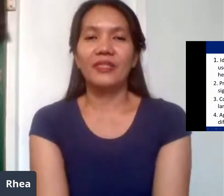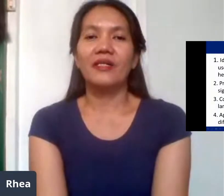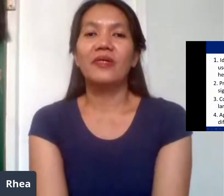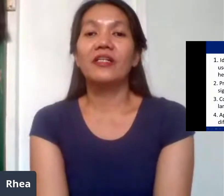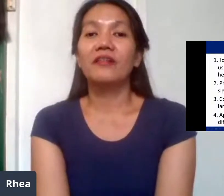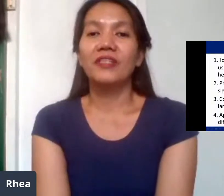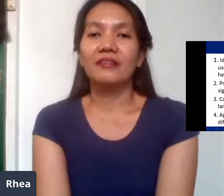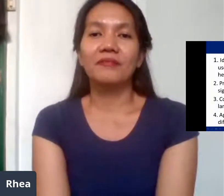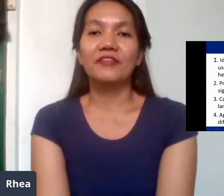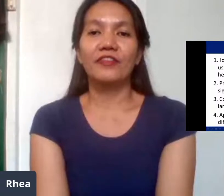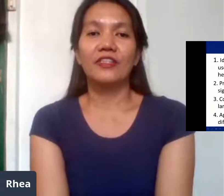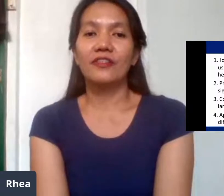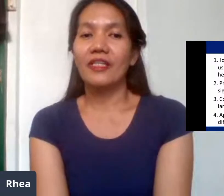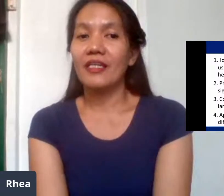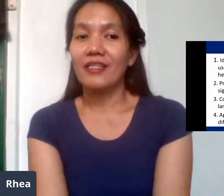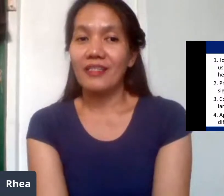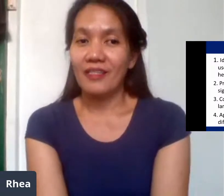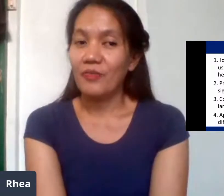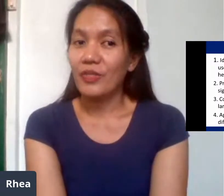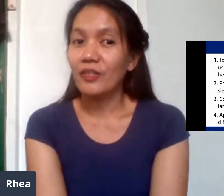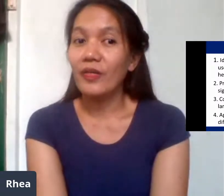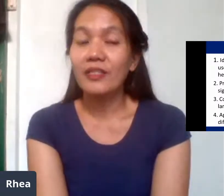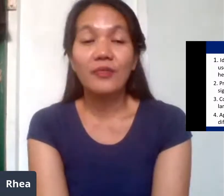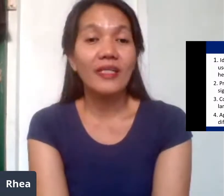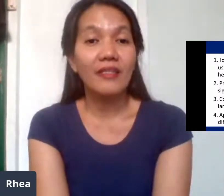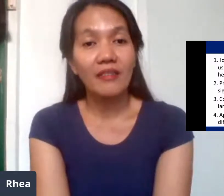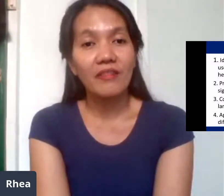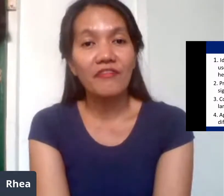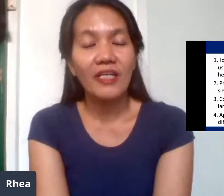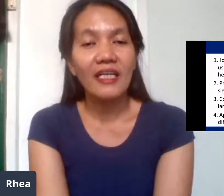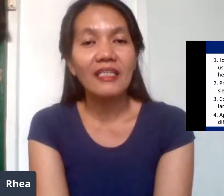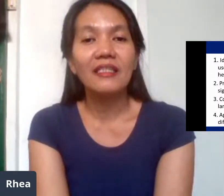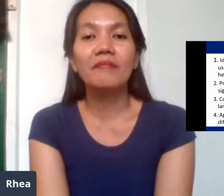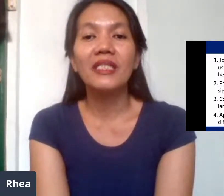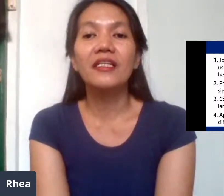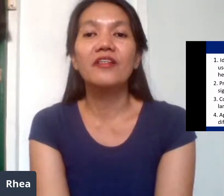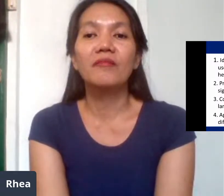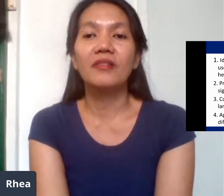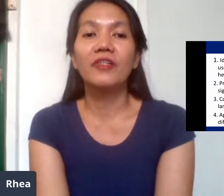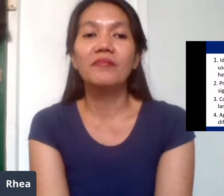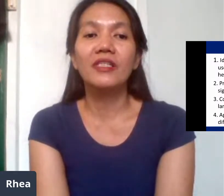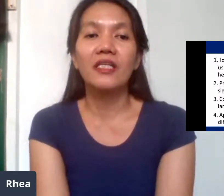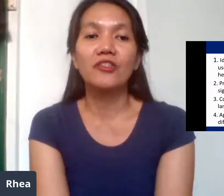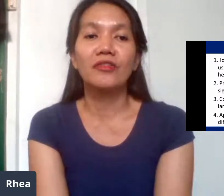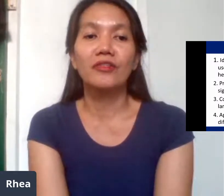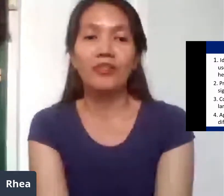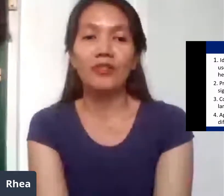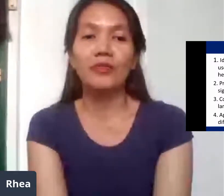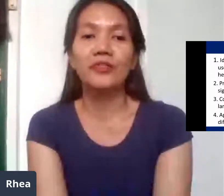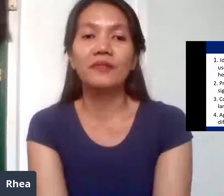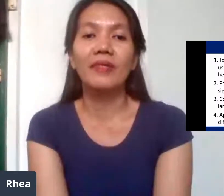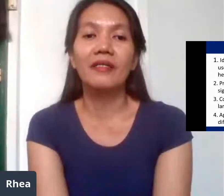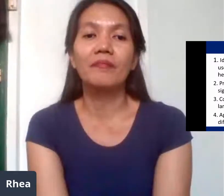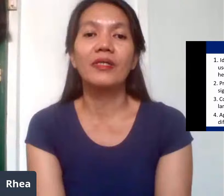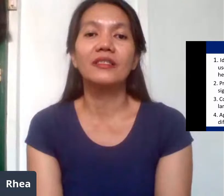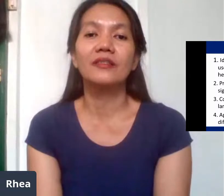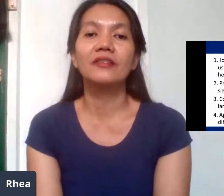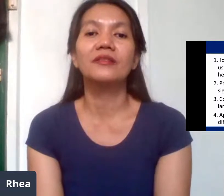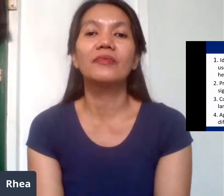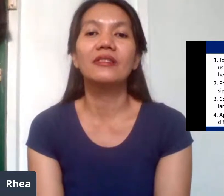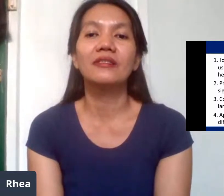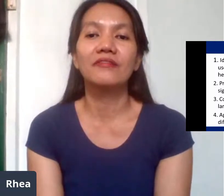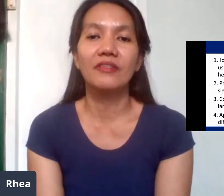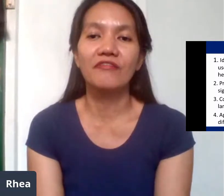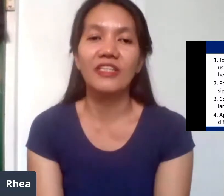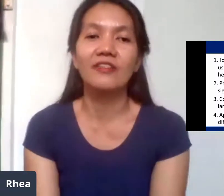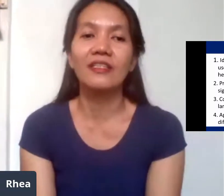Let's start with our objectives for today. We're going to identify the medium of communication